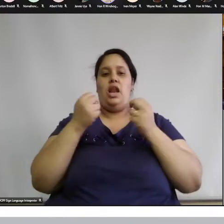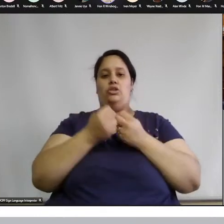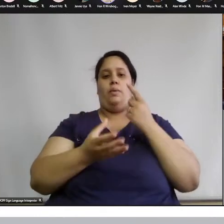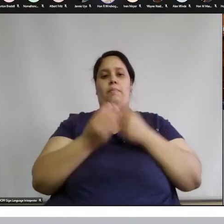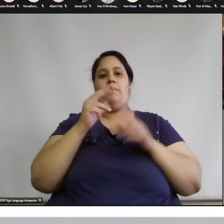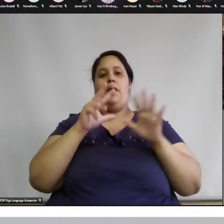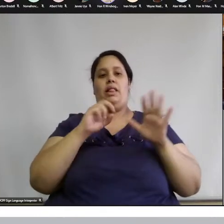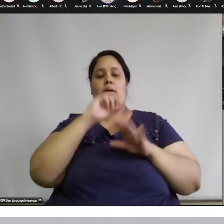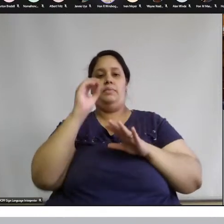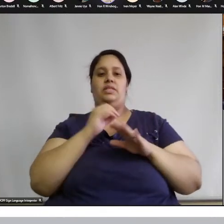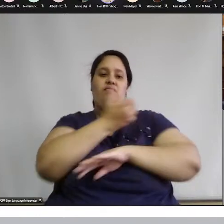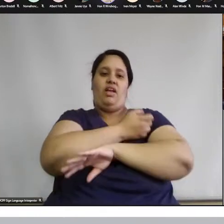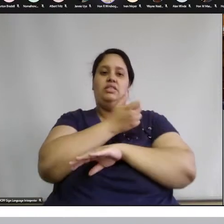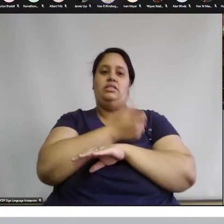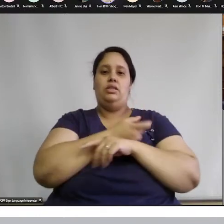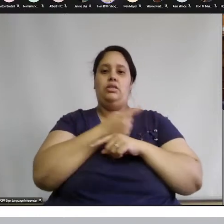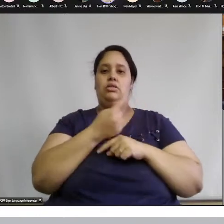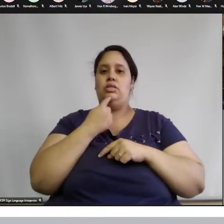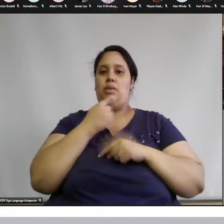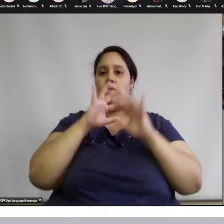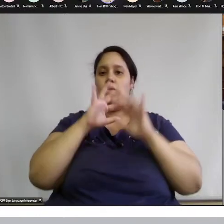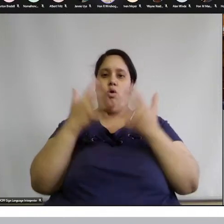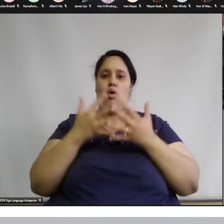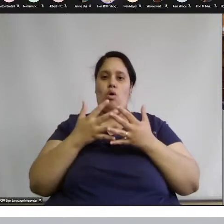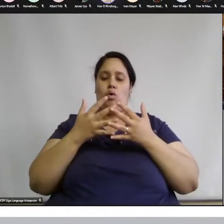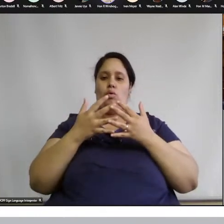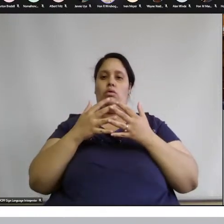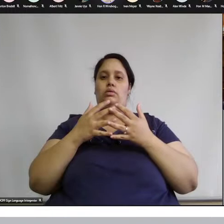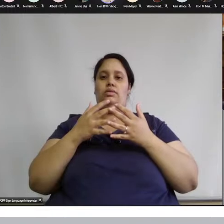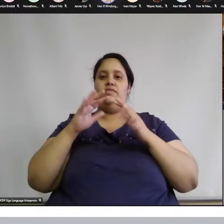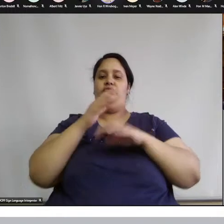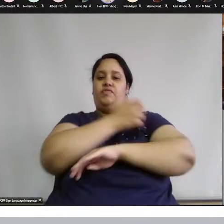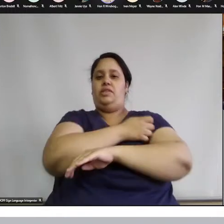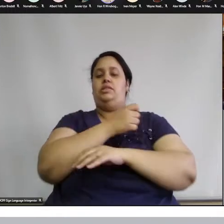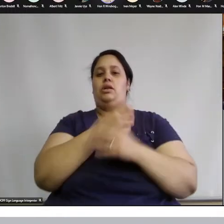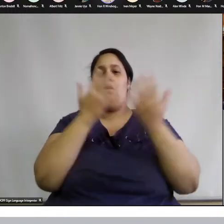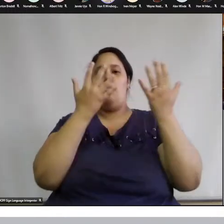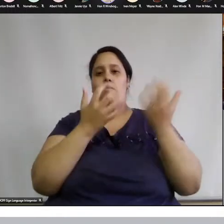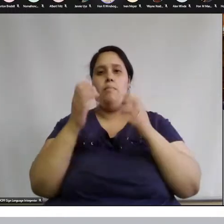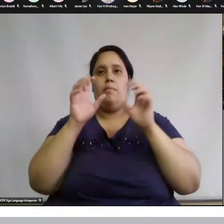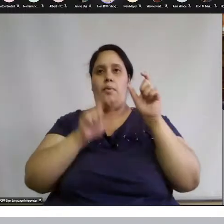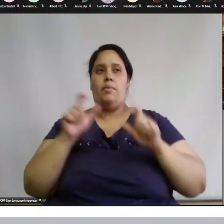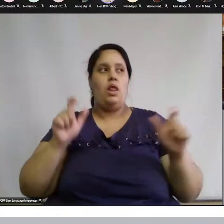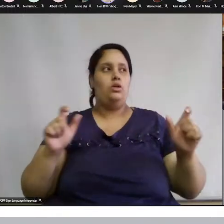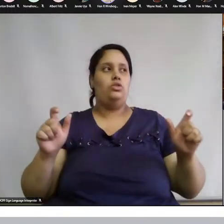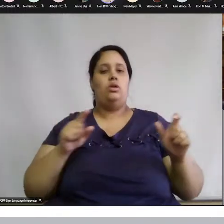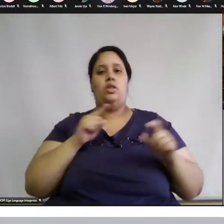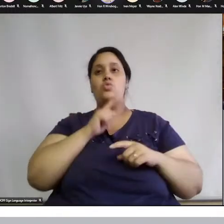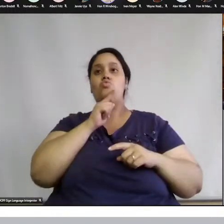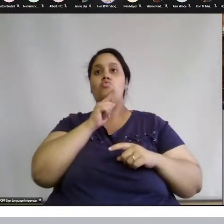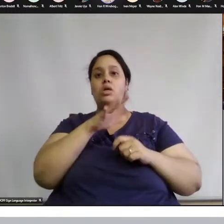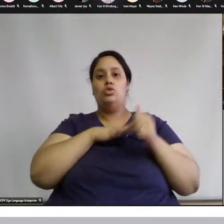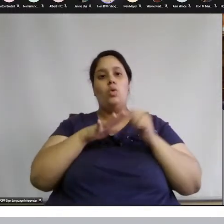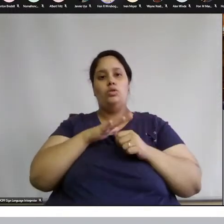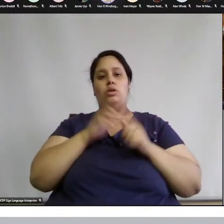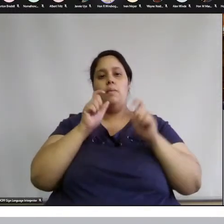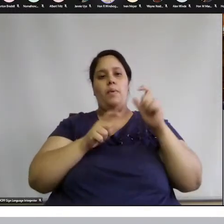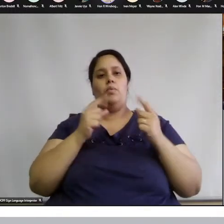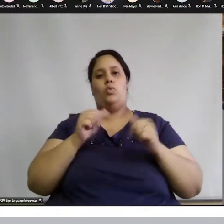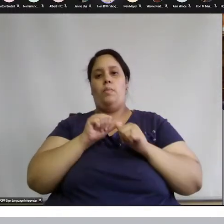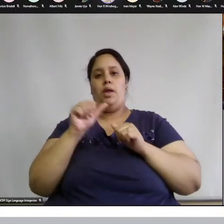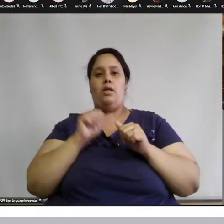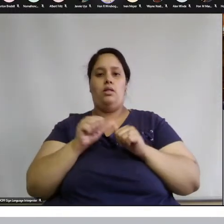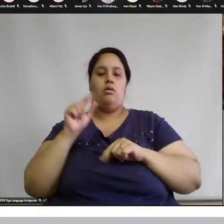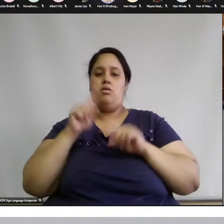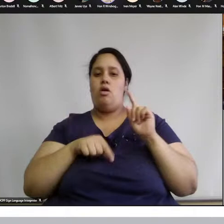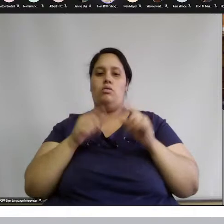50% of vaccination of its entire eligible vaccination population, The reality is that we could have done better if it was not